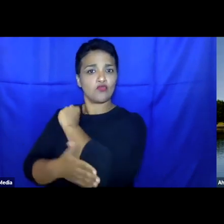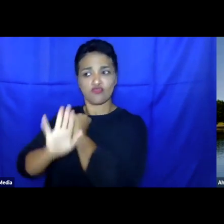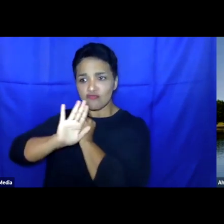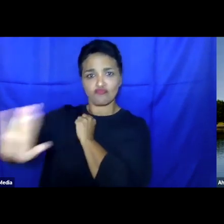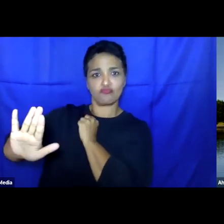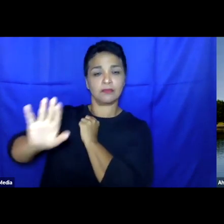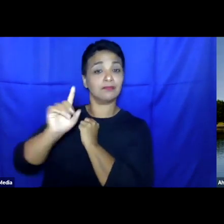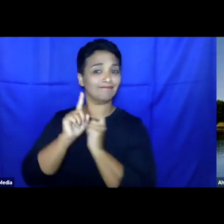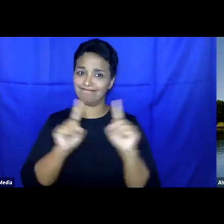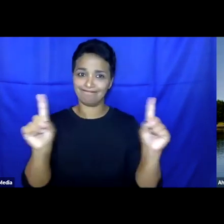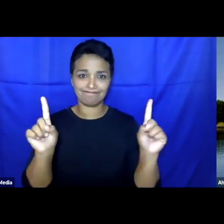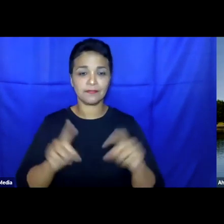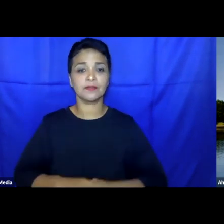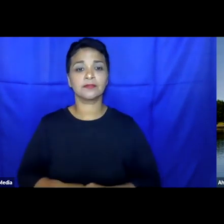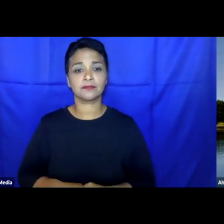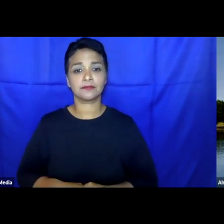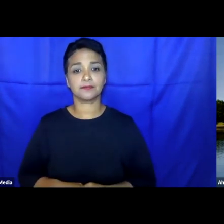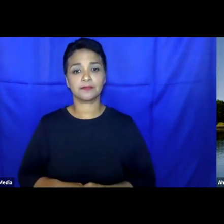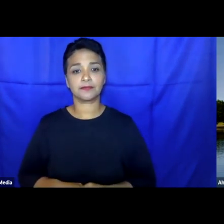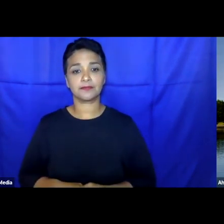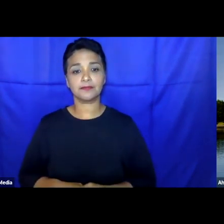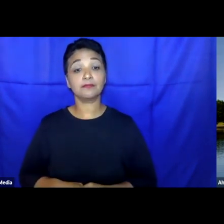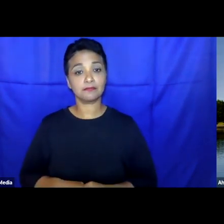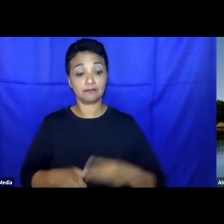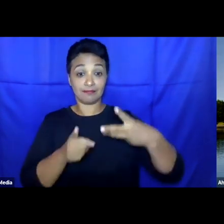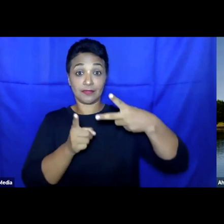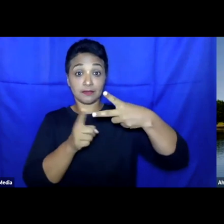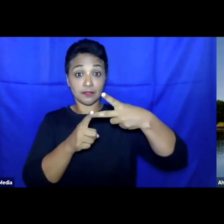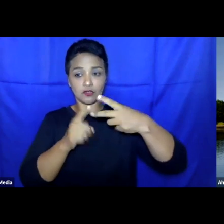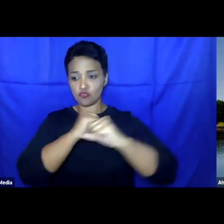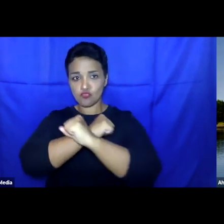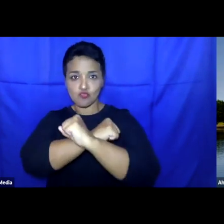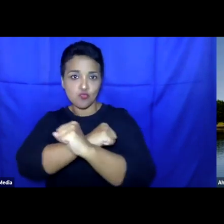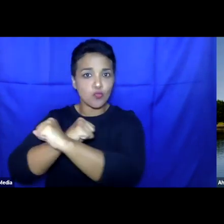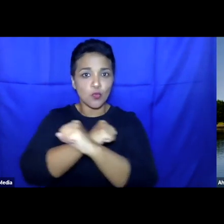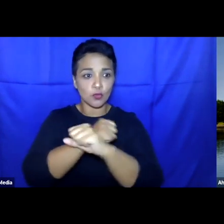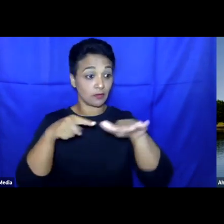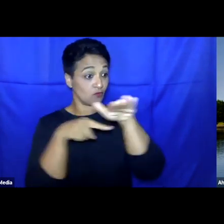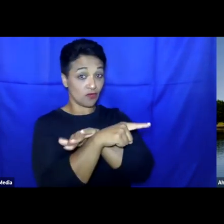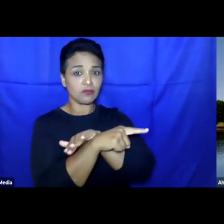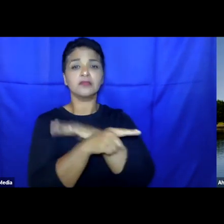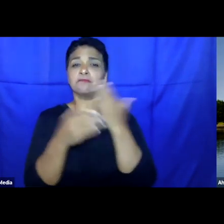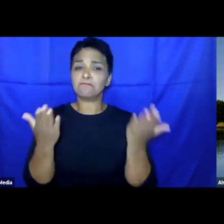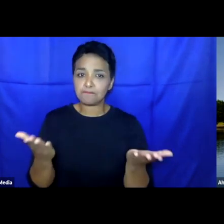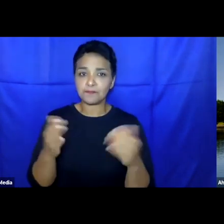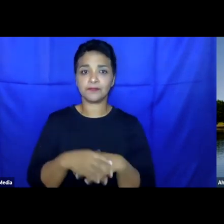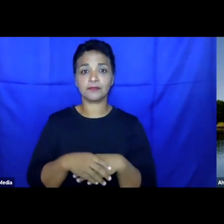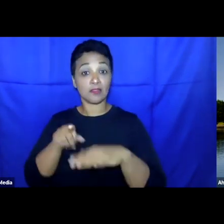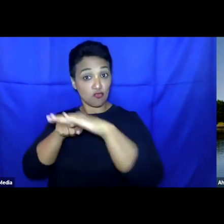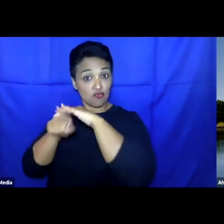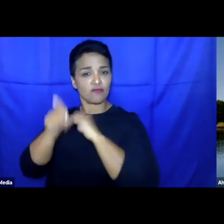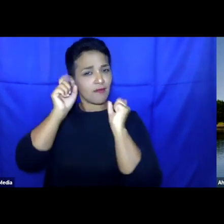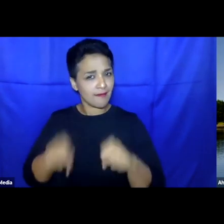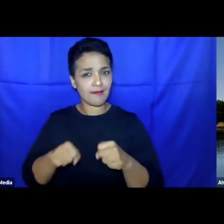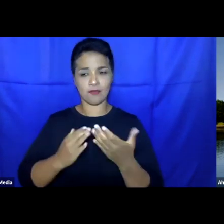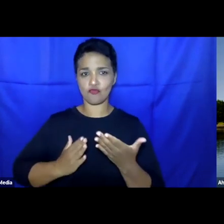to protect entails positive obligations upon states to ensure that rights enjoy effective protection and third